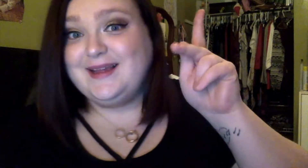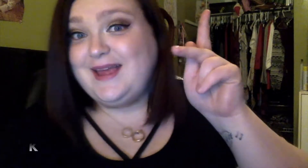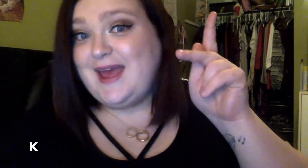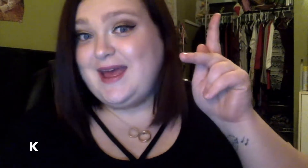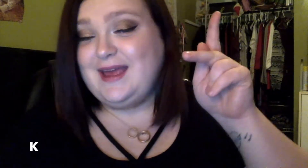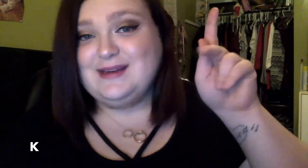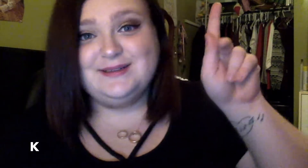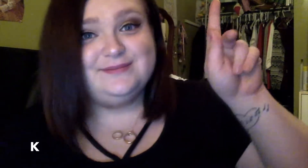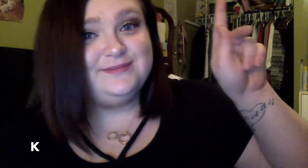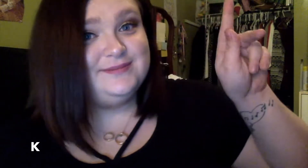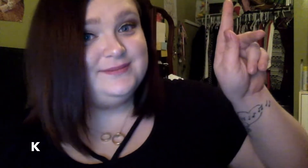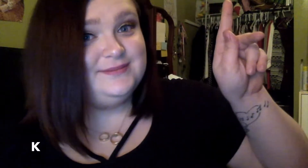K.